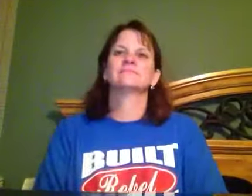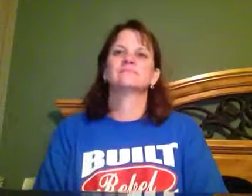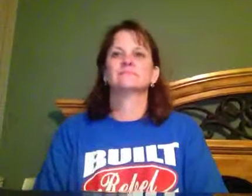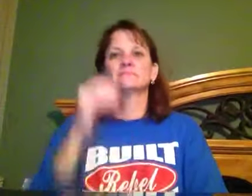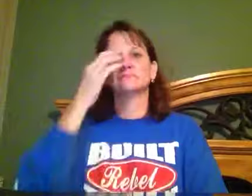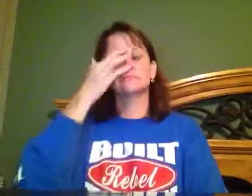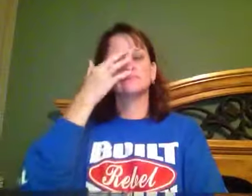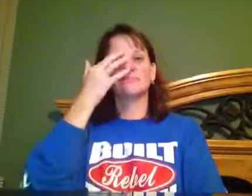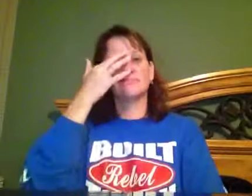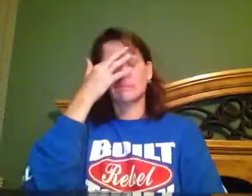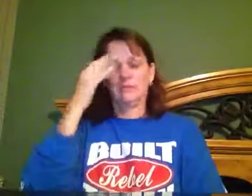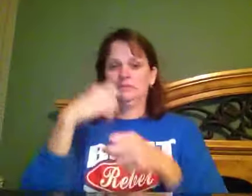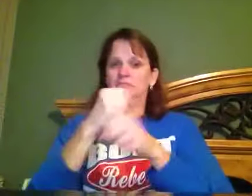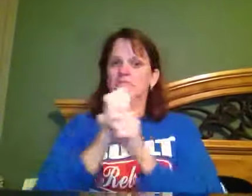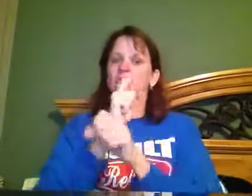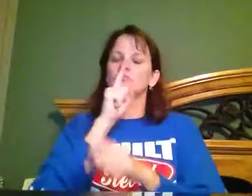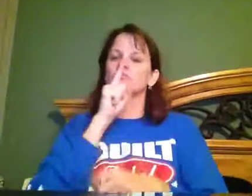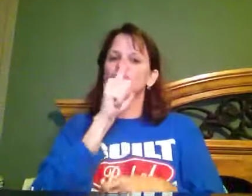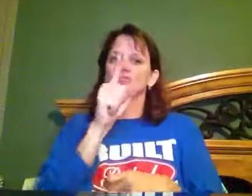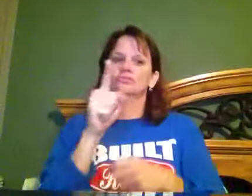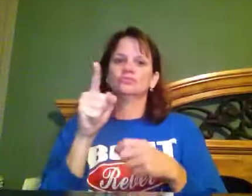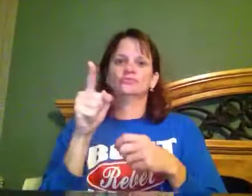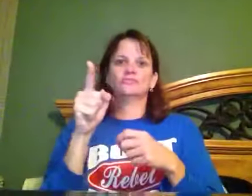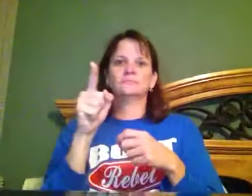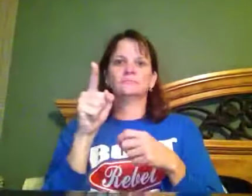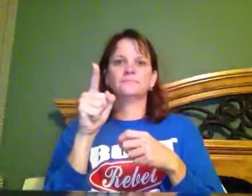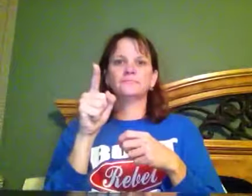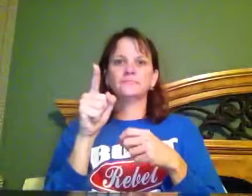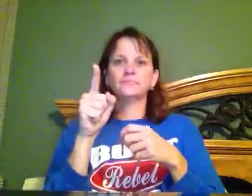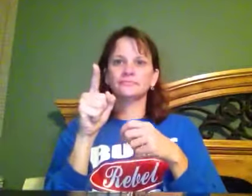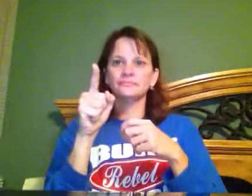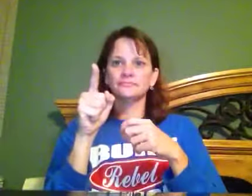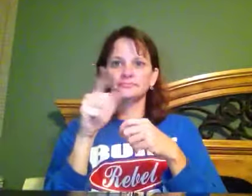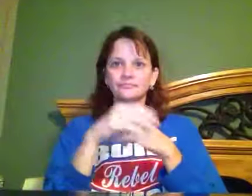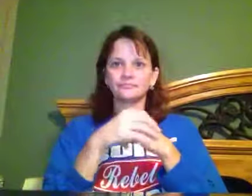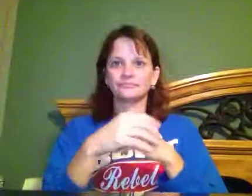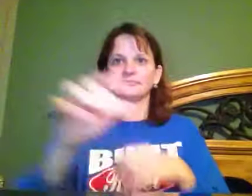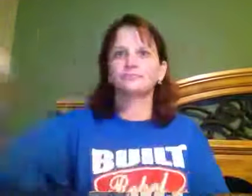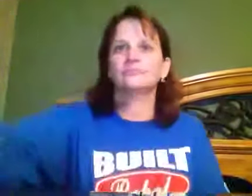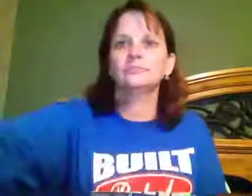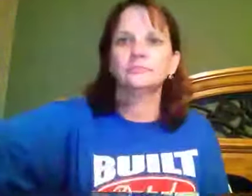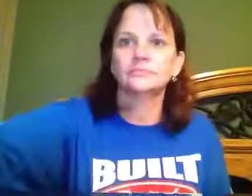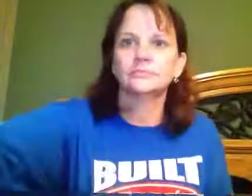clear title to that home and are able to sell it to you. You'll have to secure